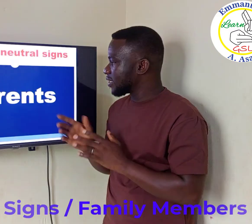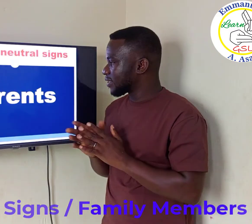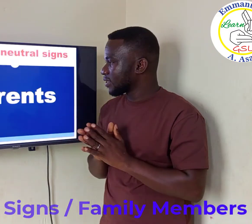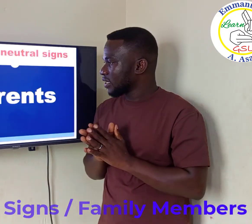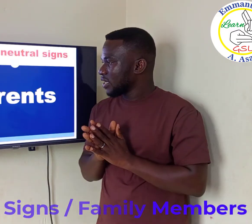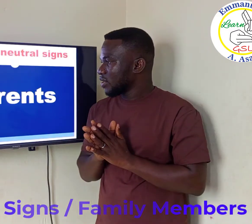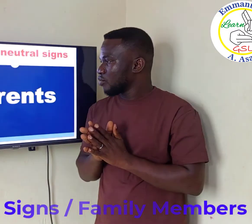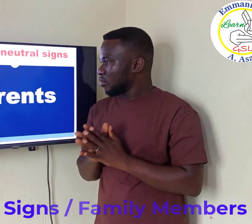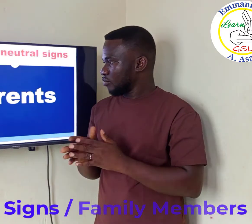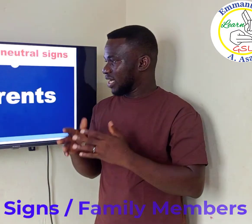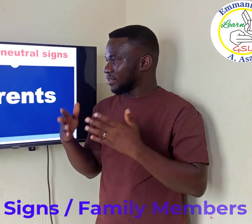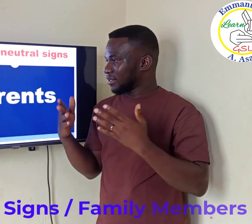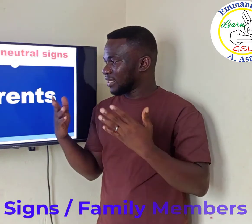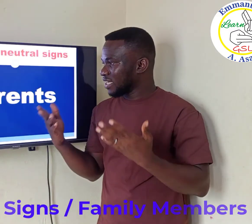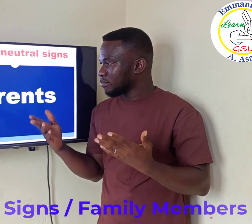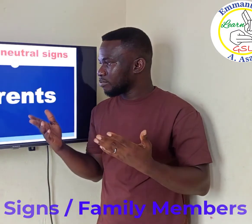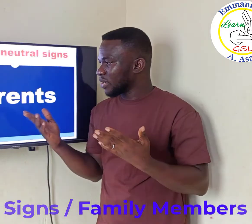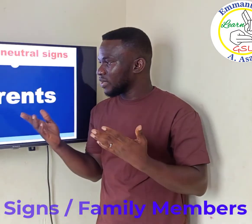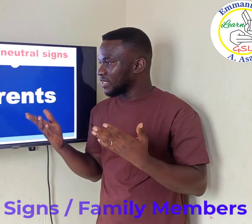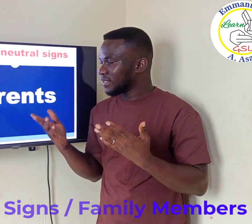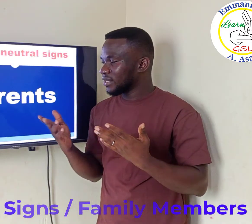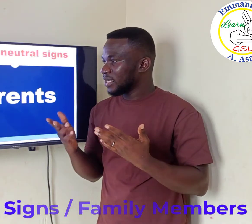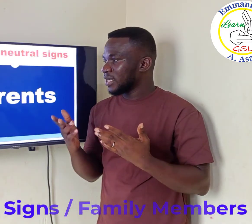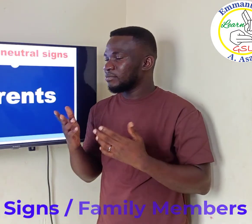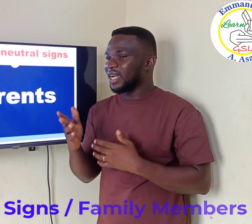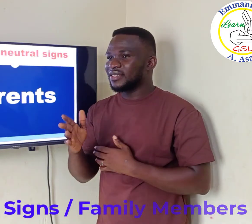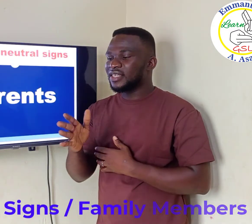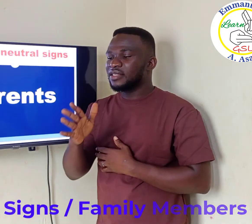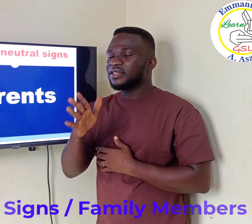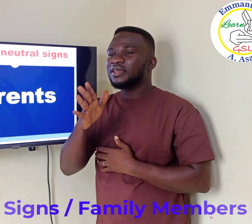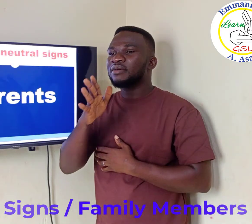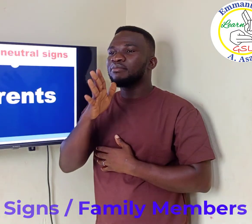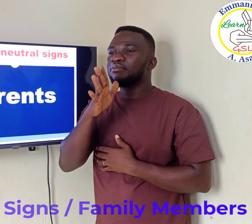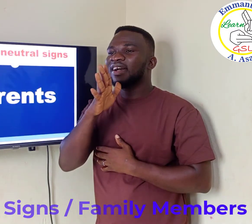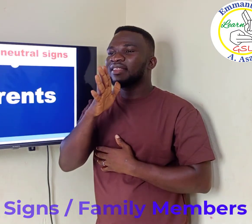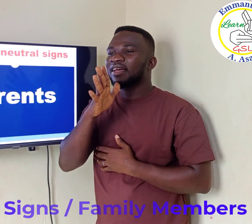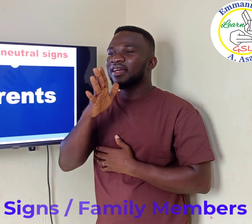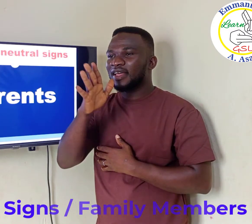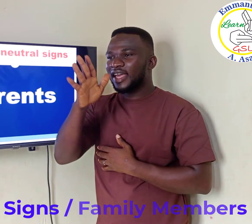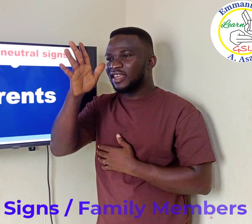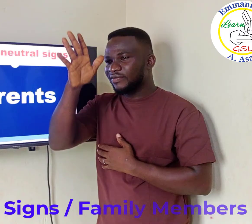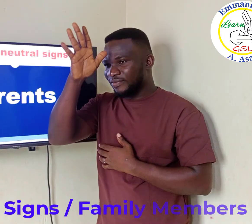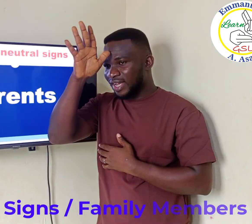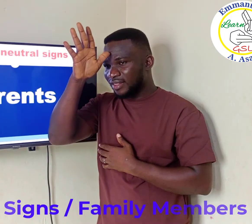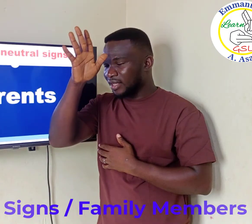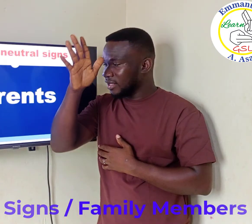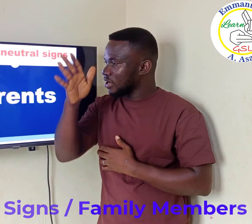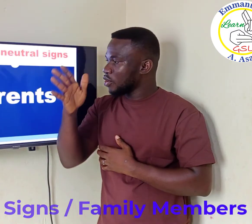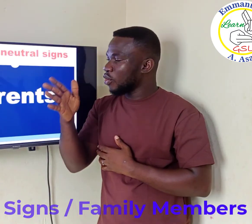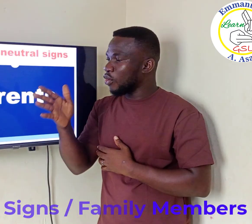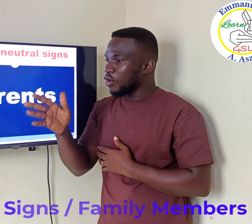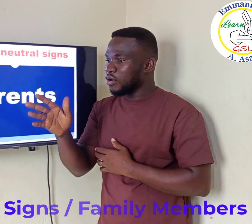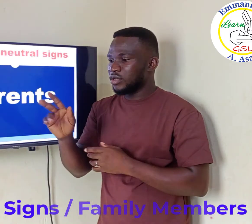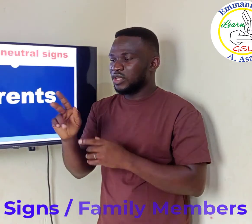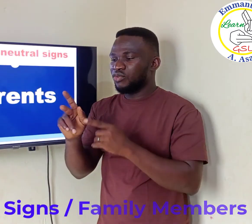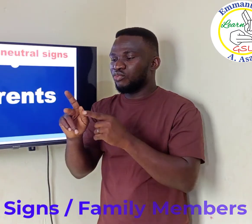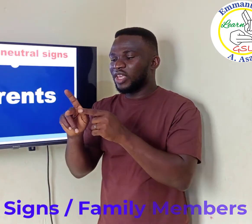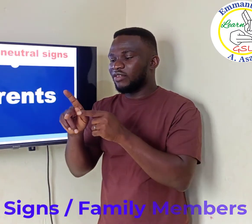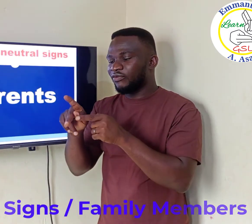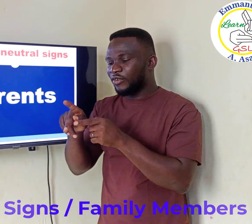Parents, we can sign parents by saying mother and father, or we can form